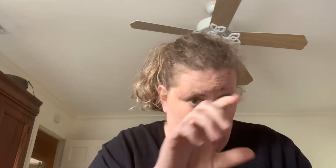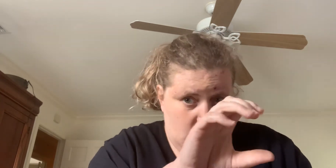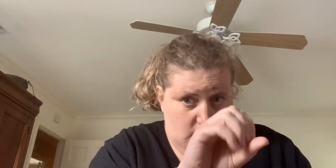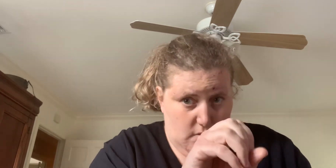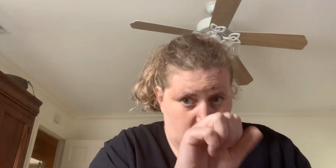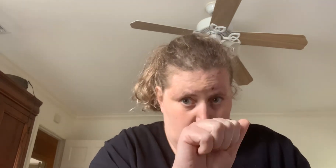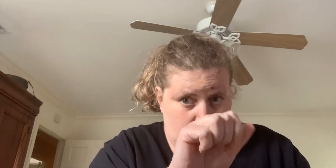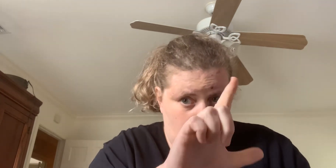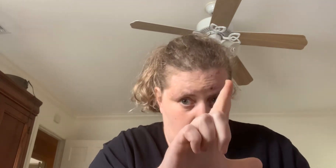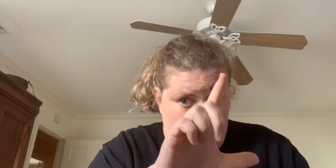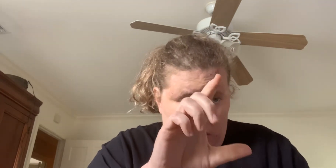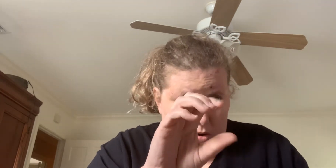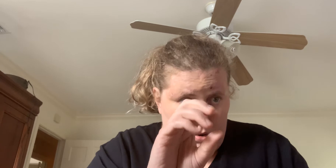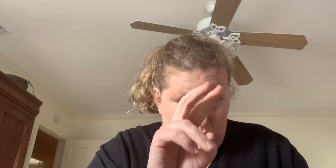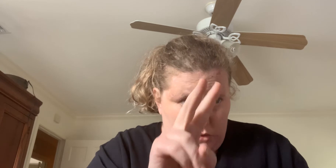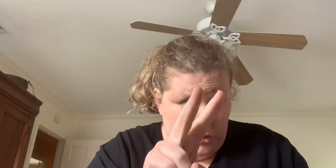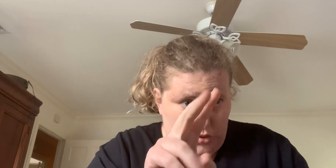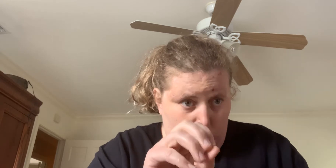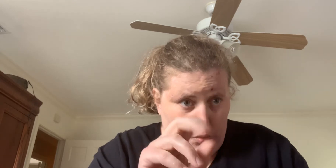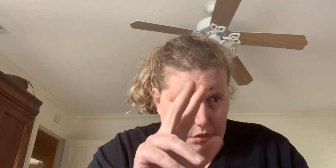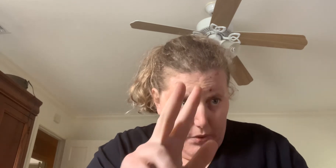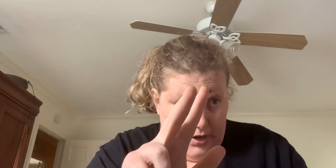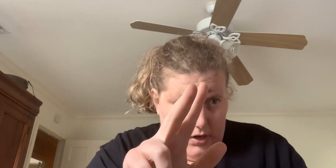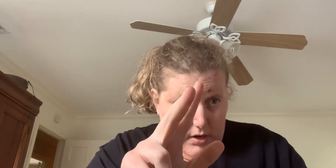with 4 aluminums.